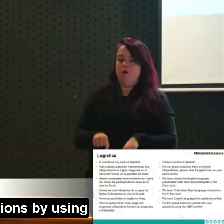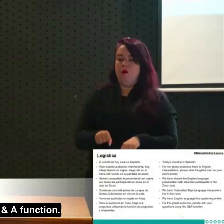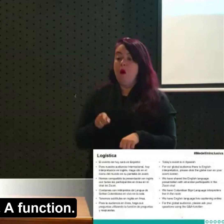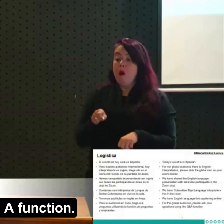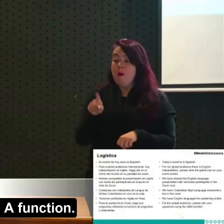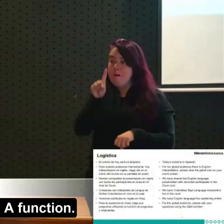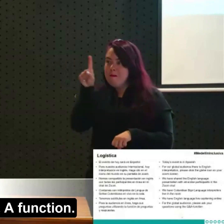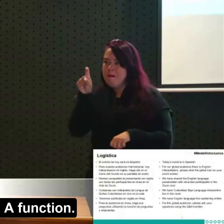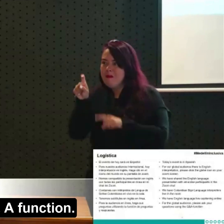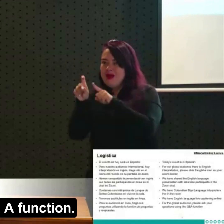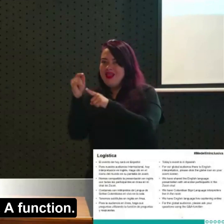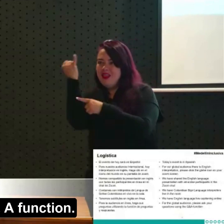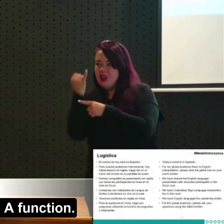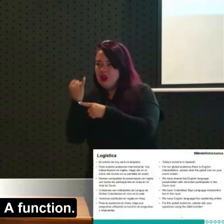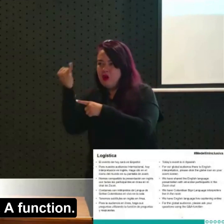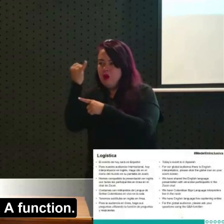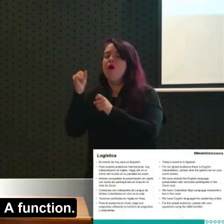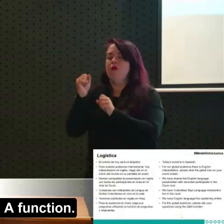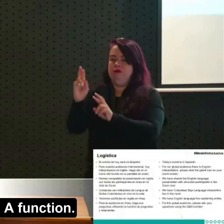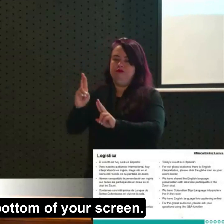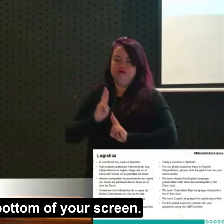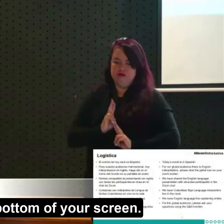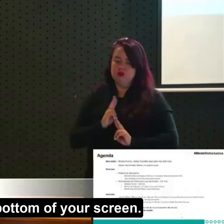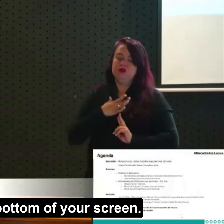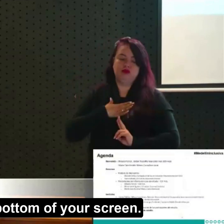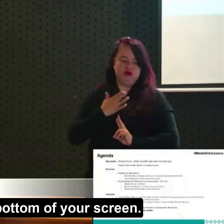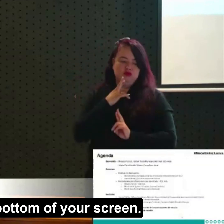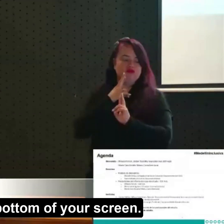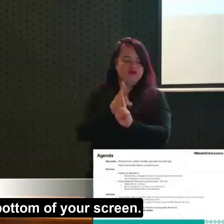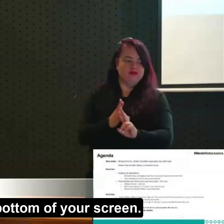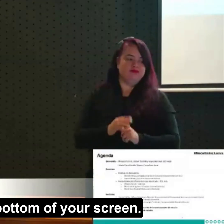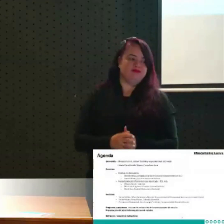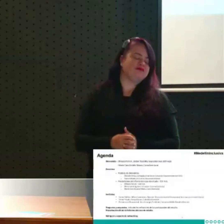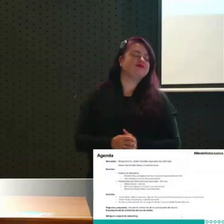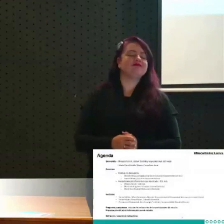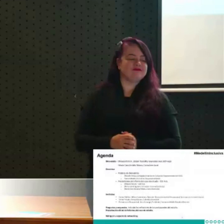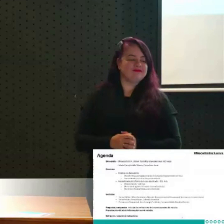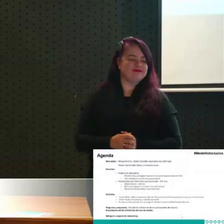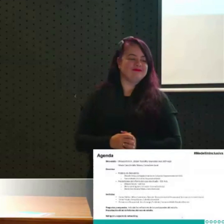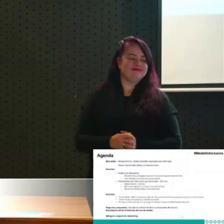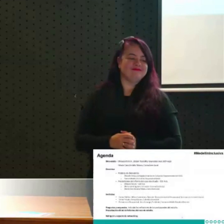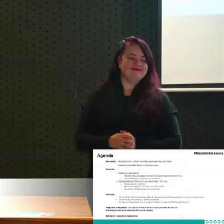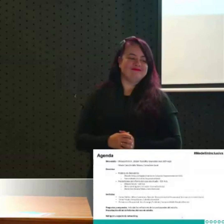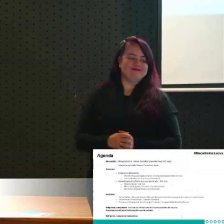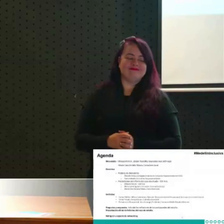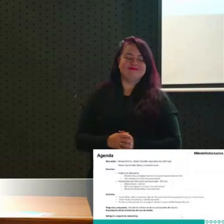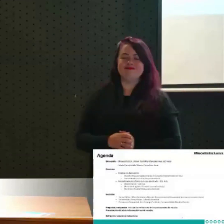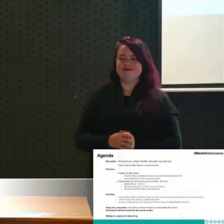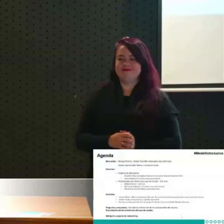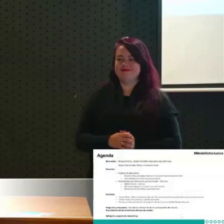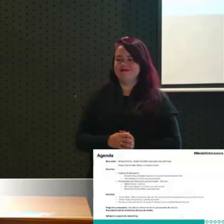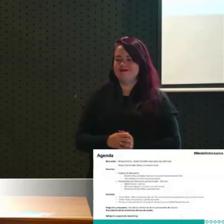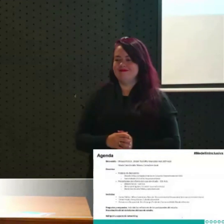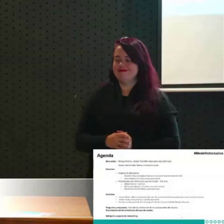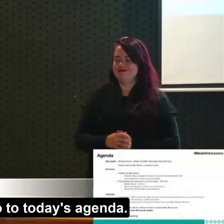by using Q&A function that's at the bottom of your screen.